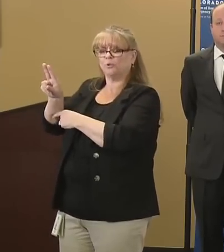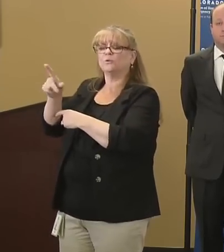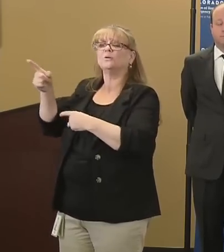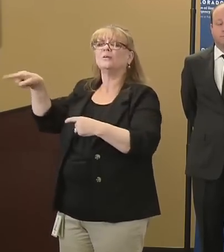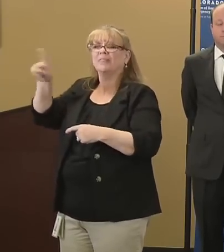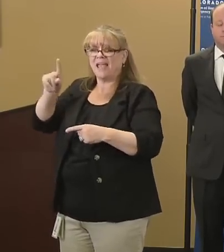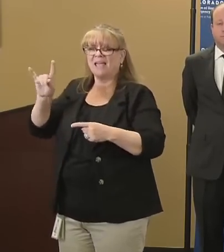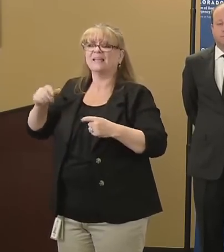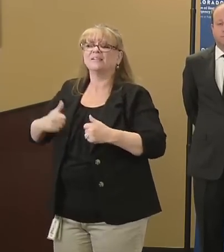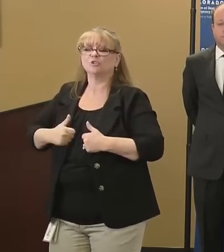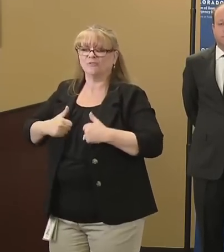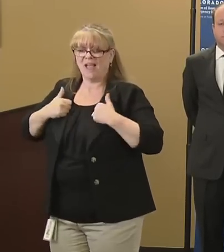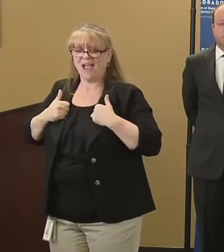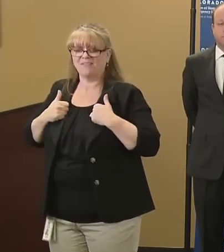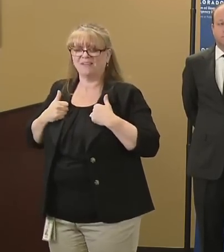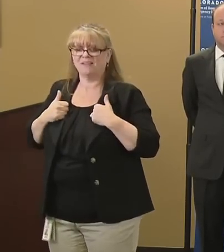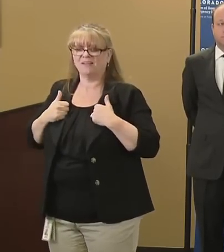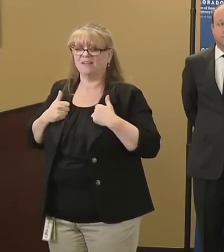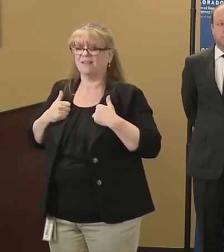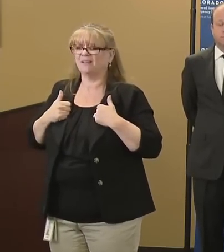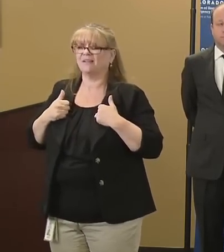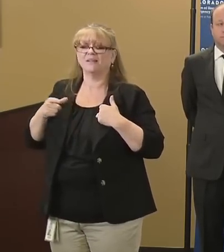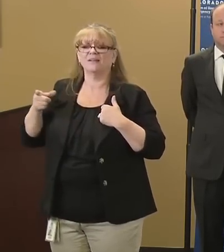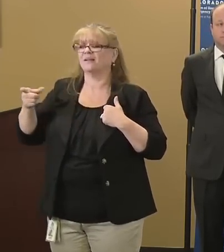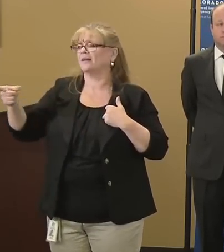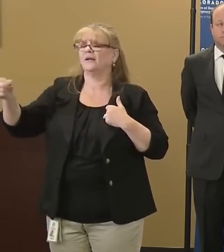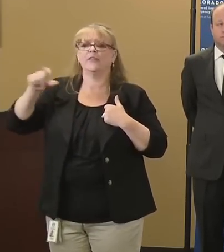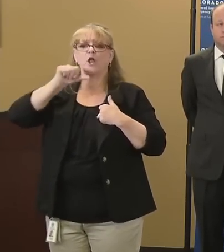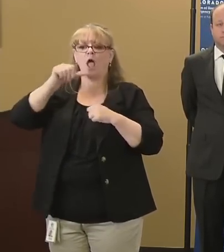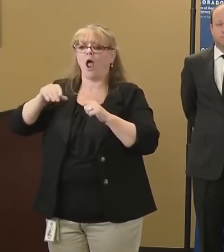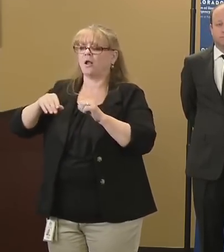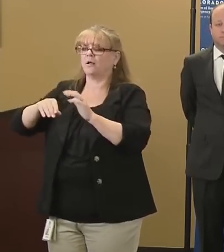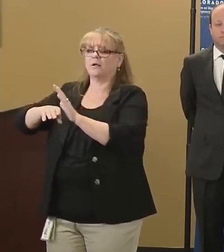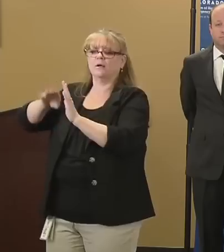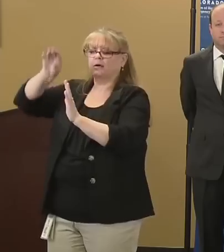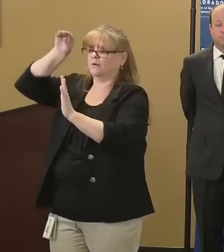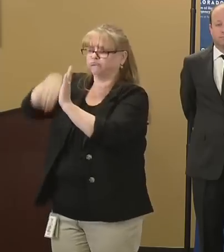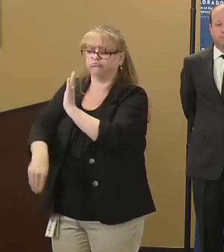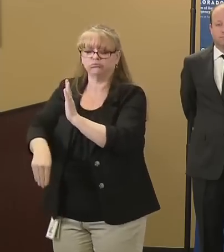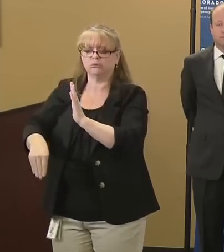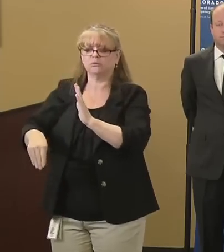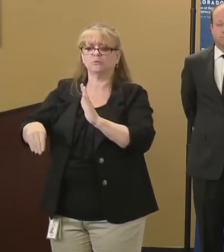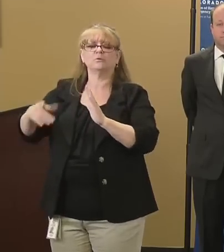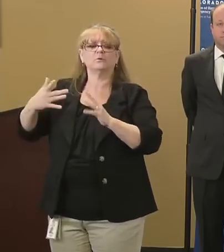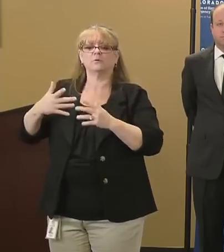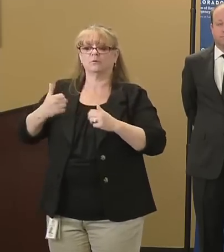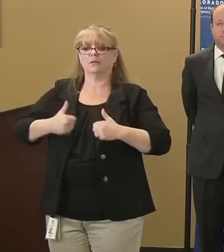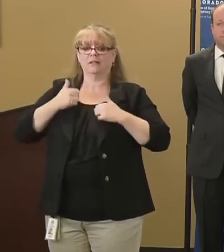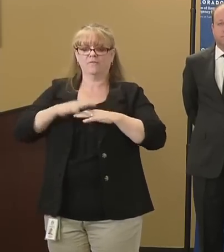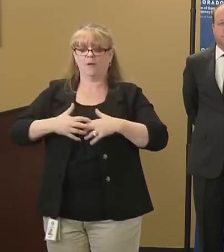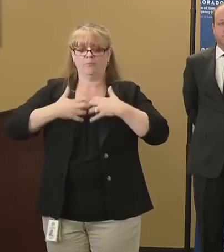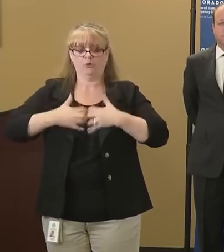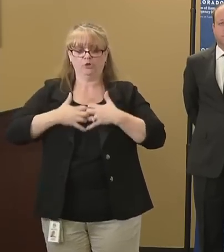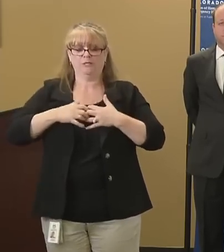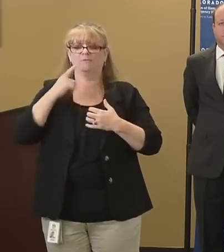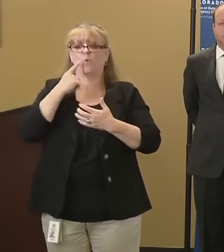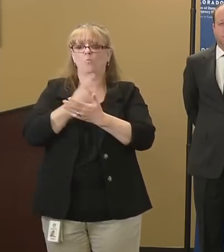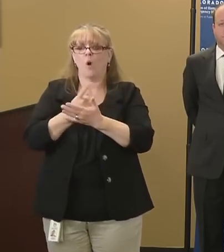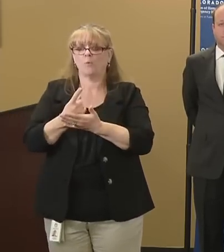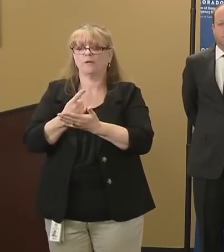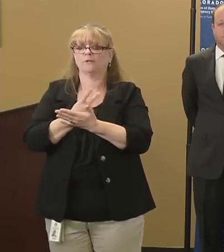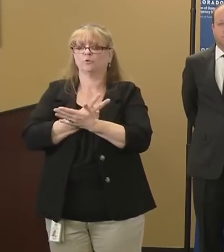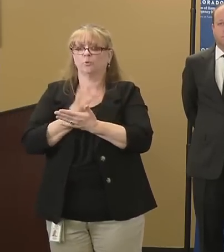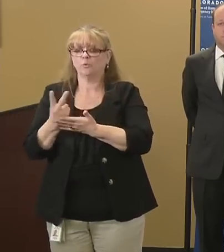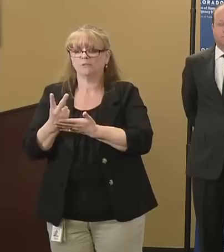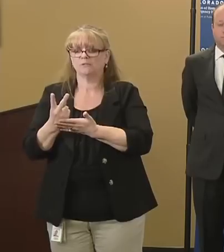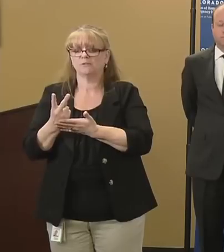get back to their normal state of health. They've been sick on life support systems for weeks at a time, but they normally the symptoms that they have